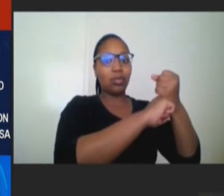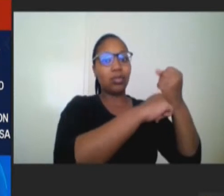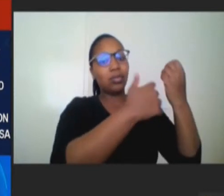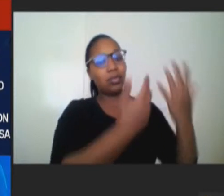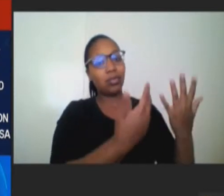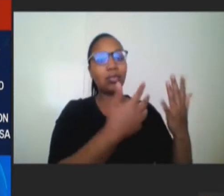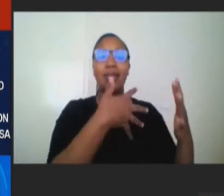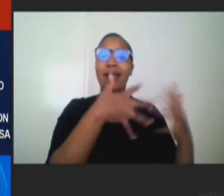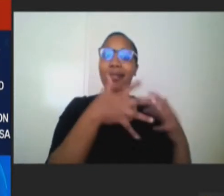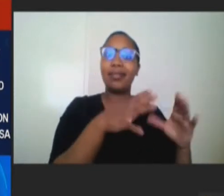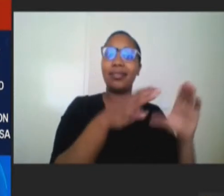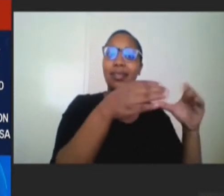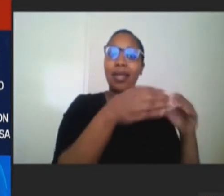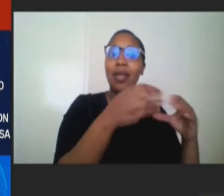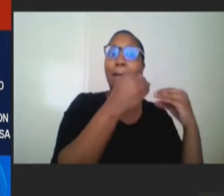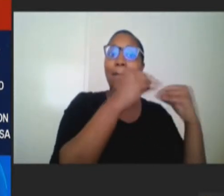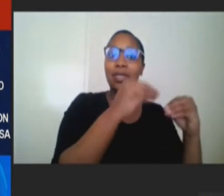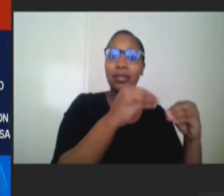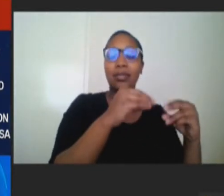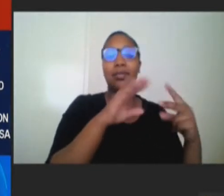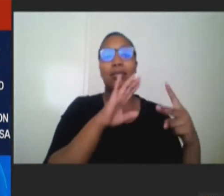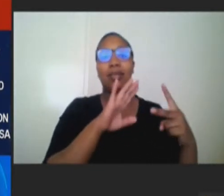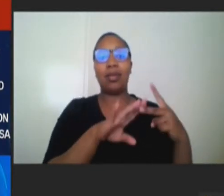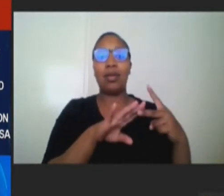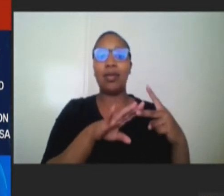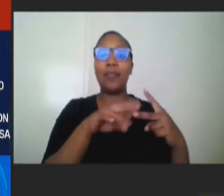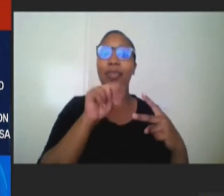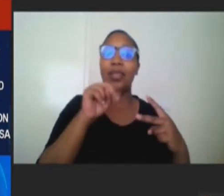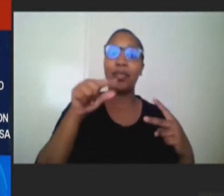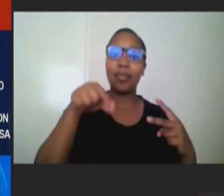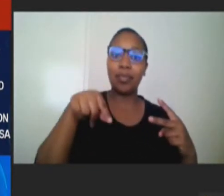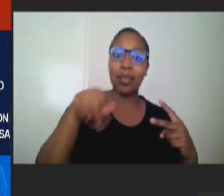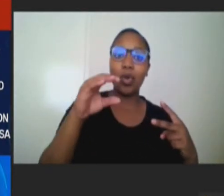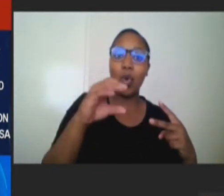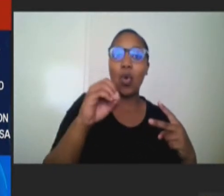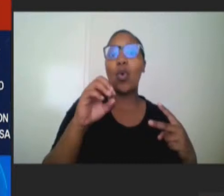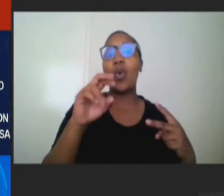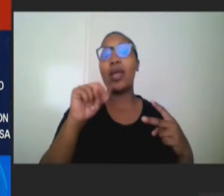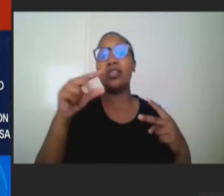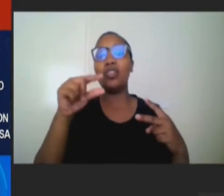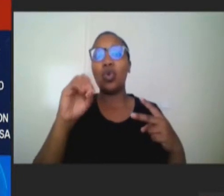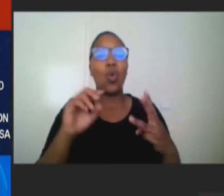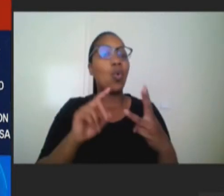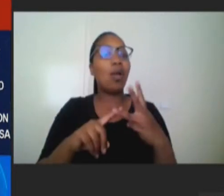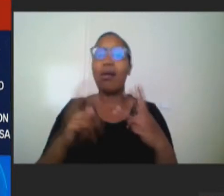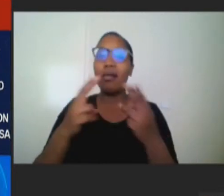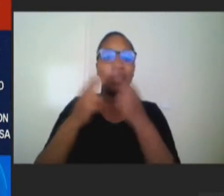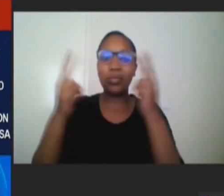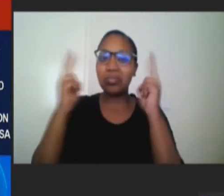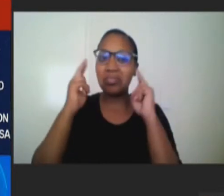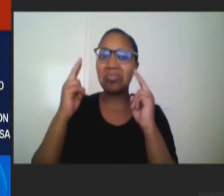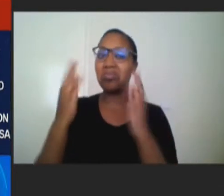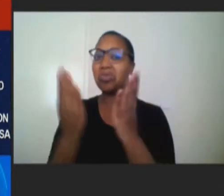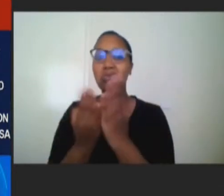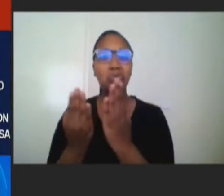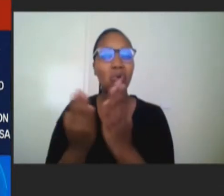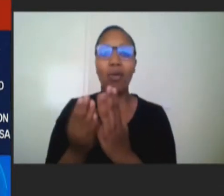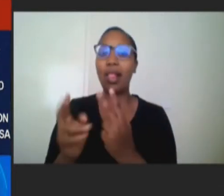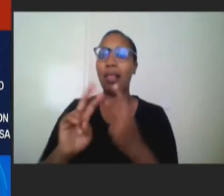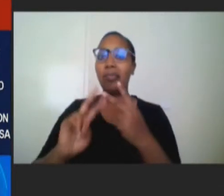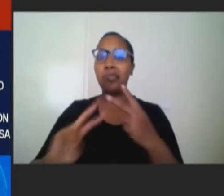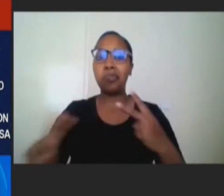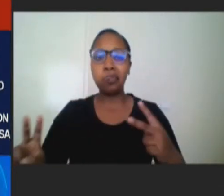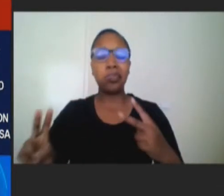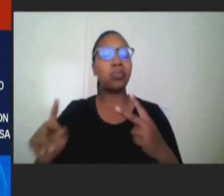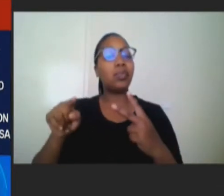business, civil society, institutions of learning, any institution which decides on